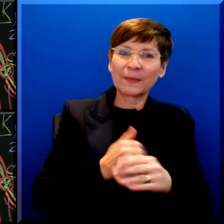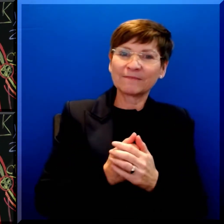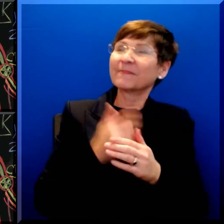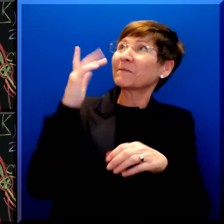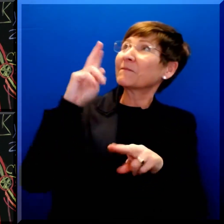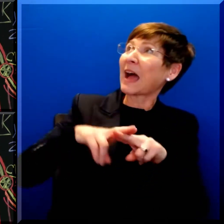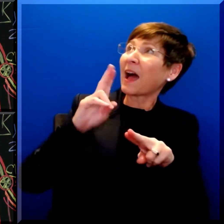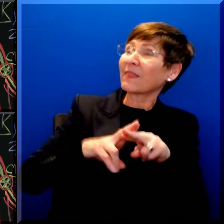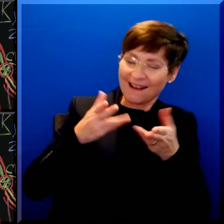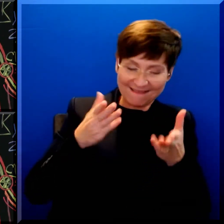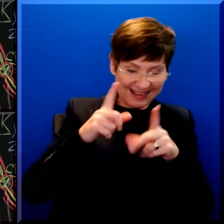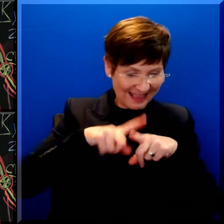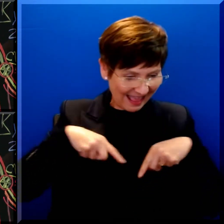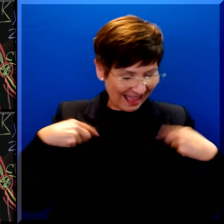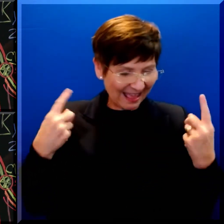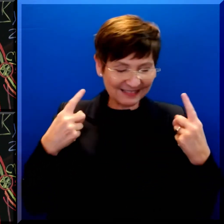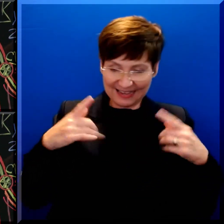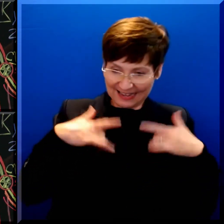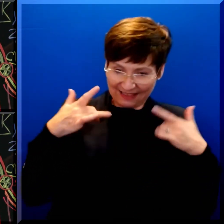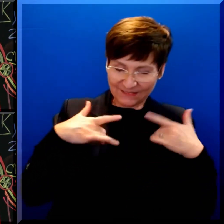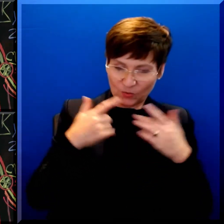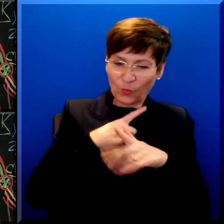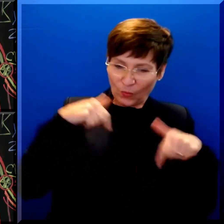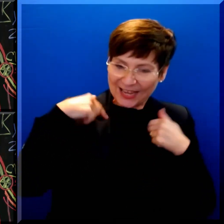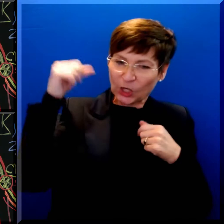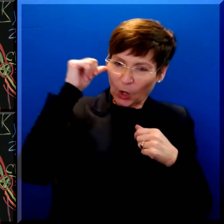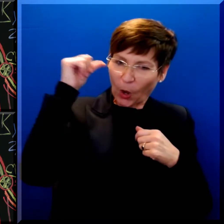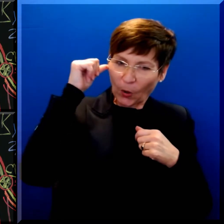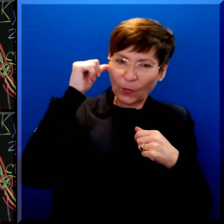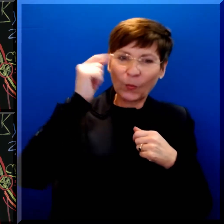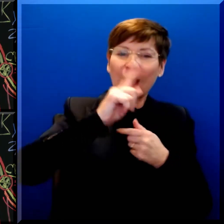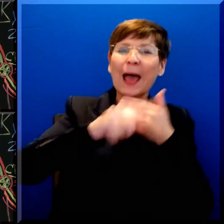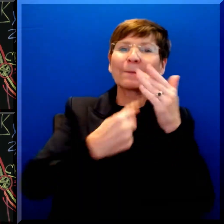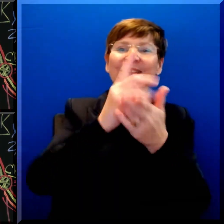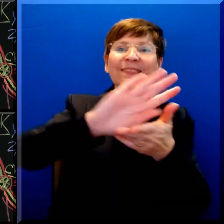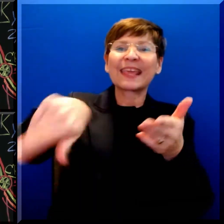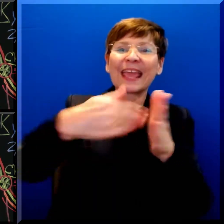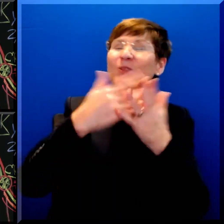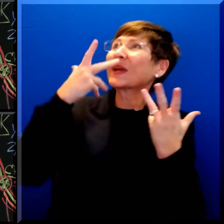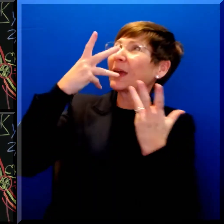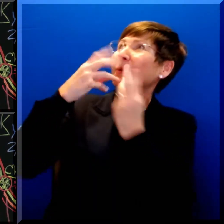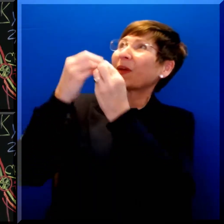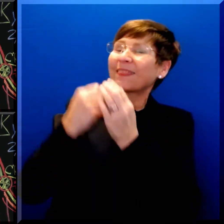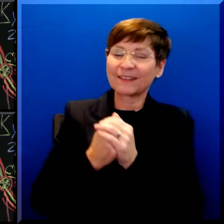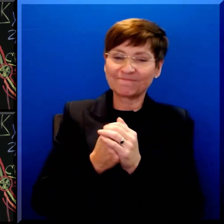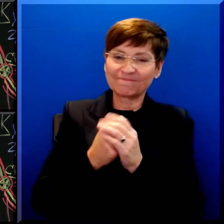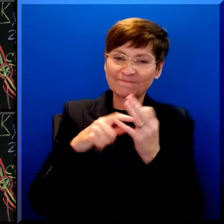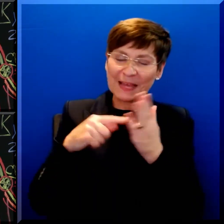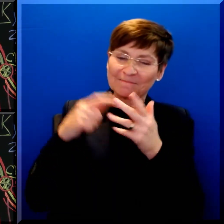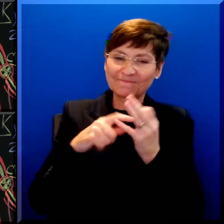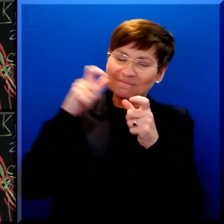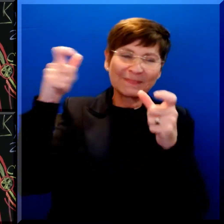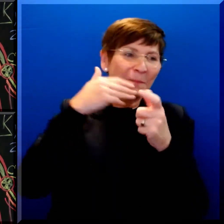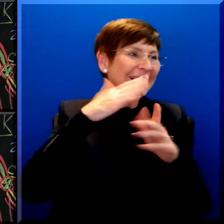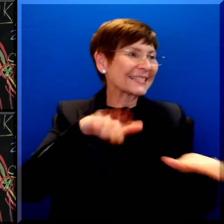this. So Father, let us live into your freedom. God, we know how this story ends, but God, we're crying out, Lord. Bring healing